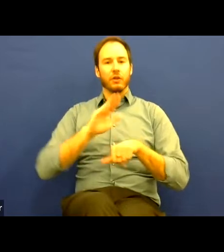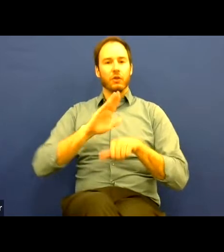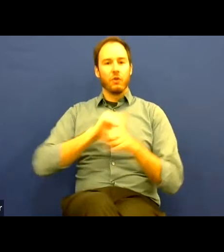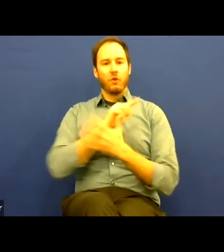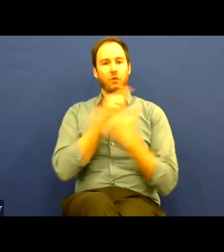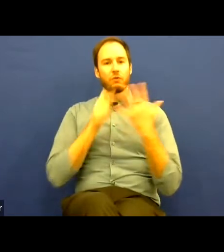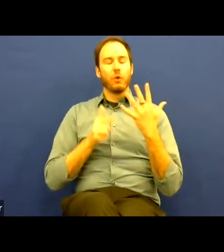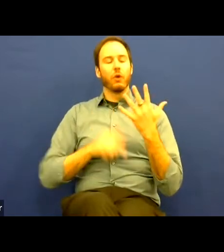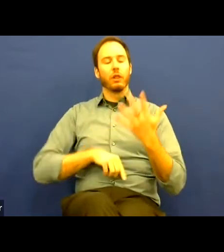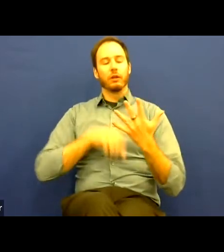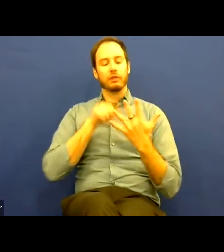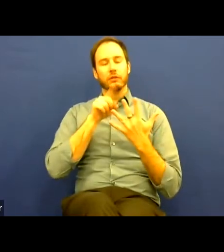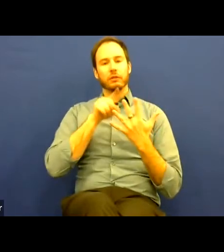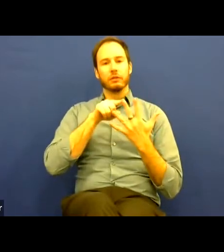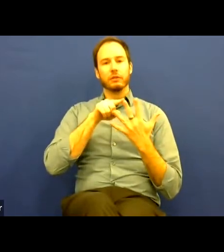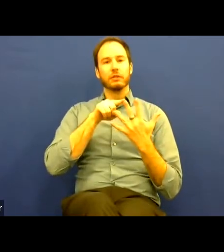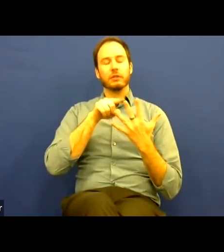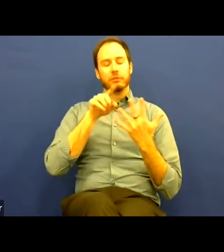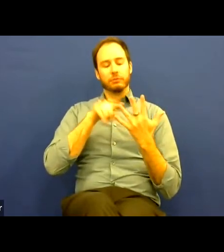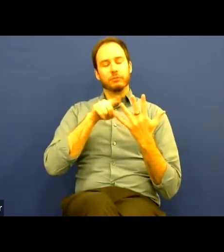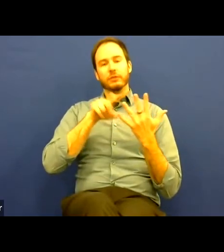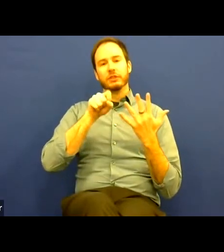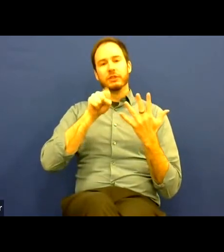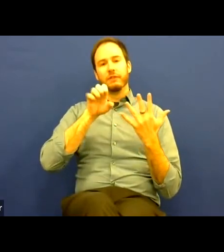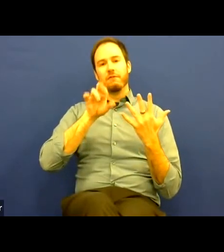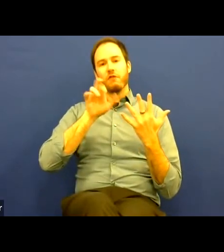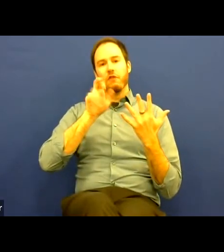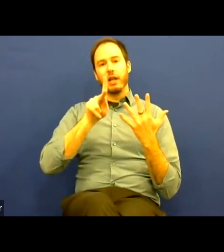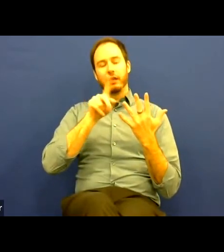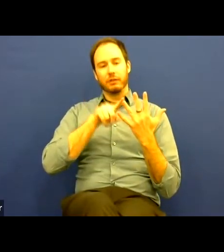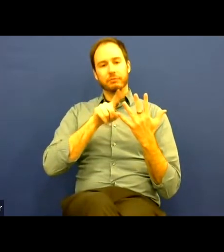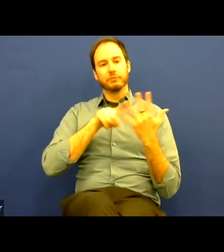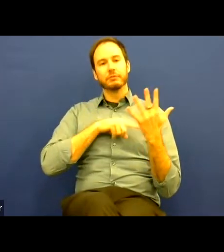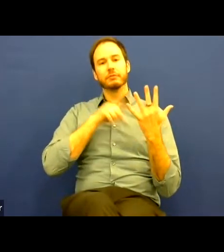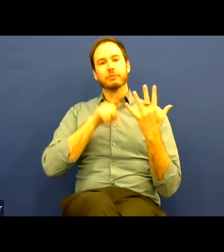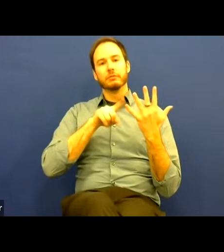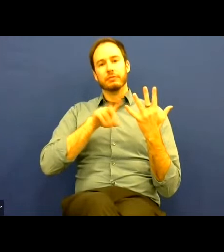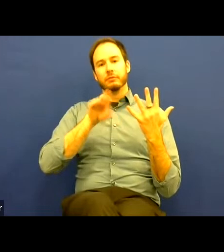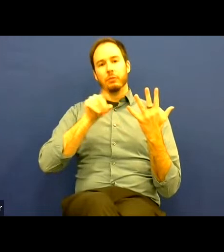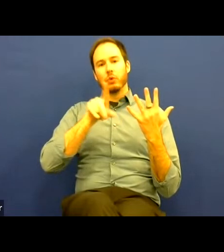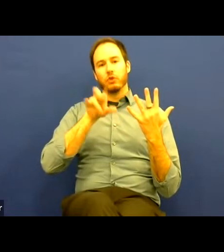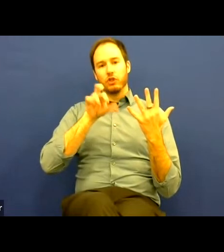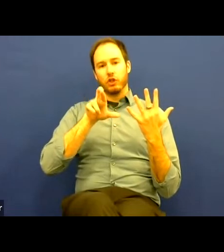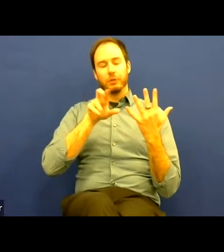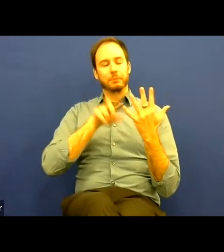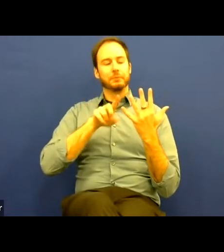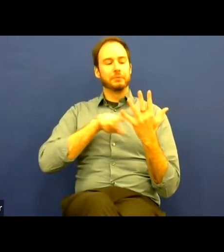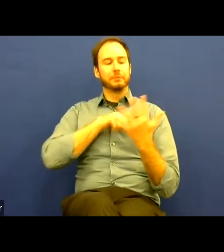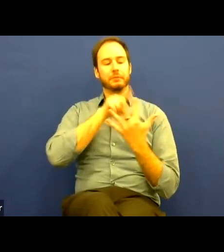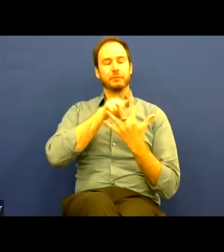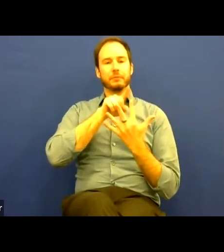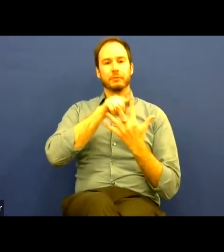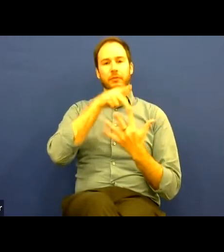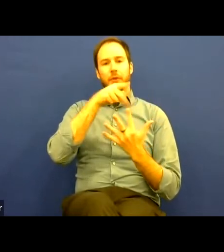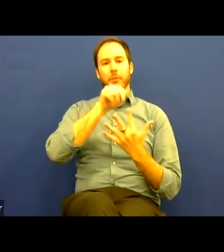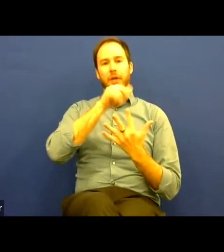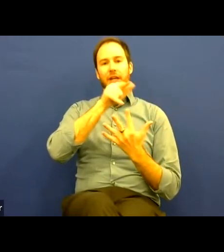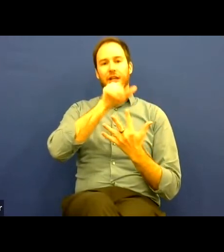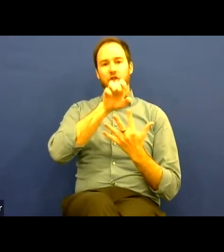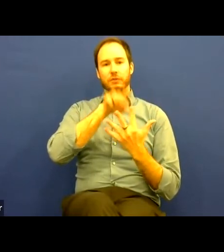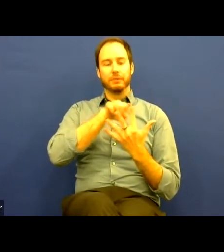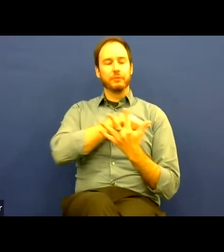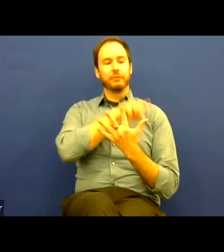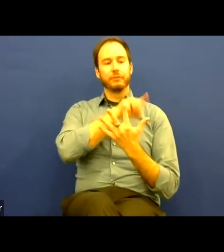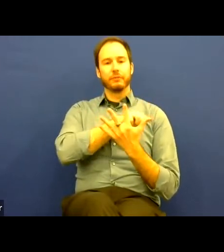roll. Councilmember Safranek, Here. Councilmember Bolsner, Here. Councilmember Page,